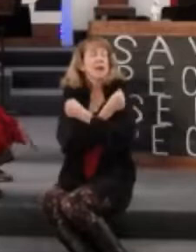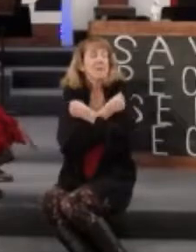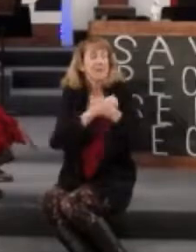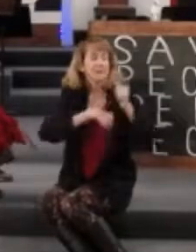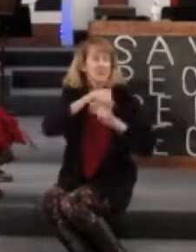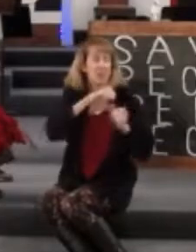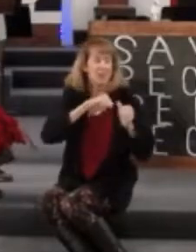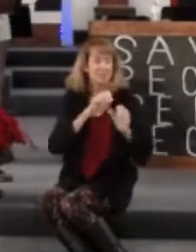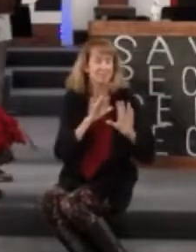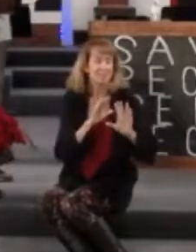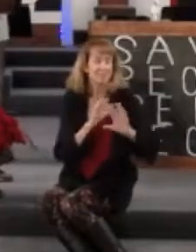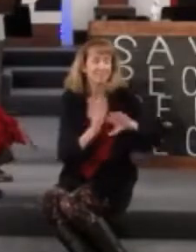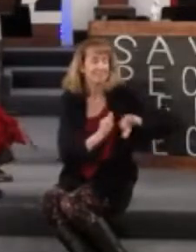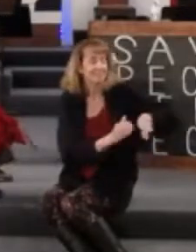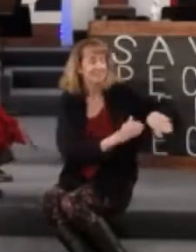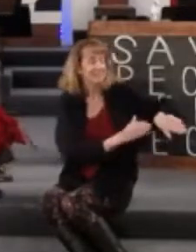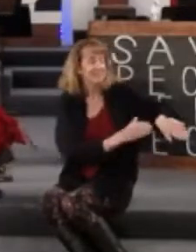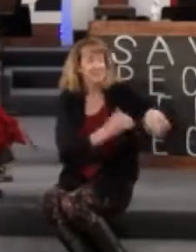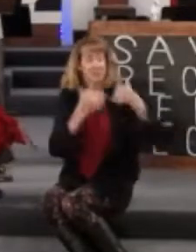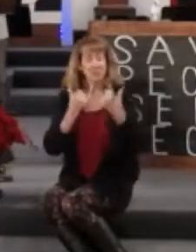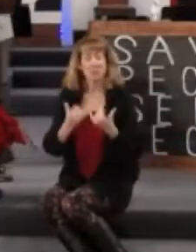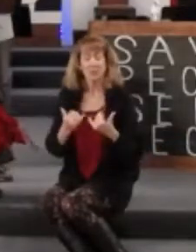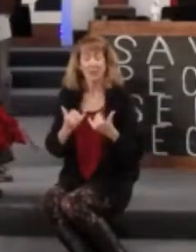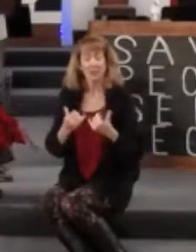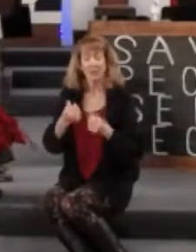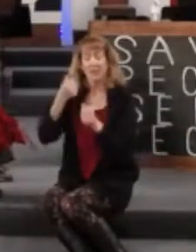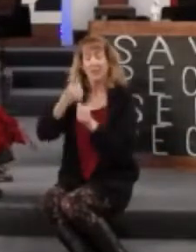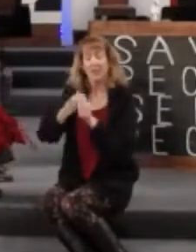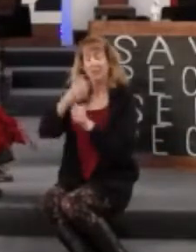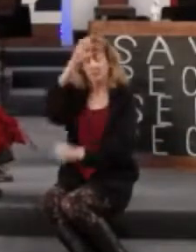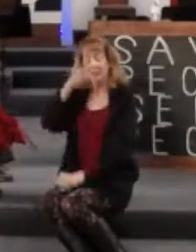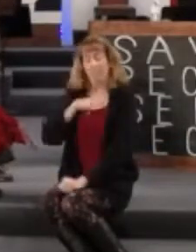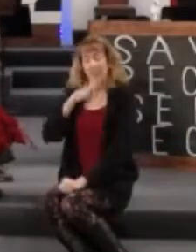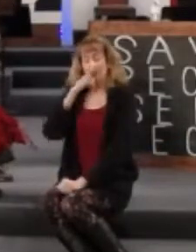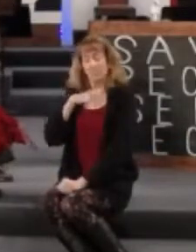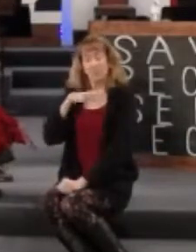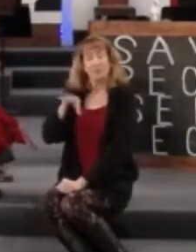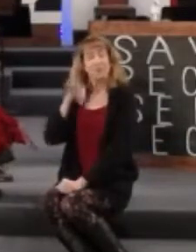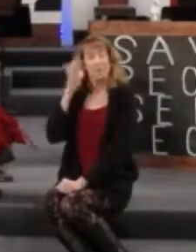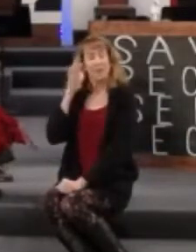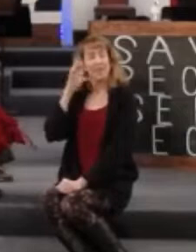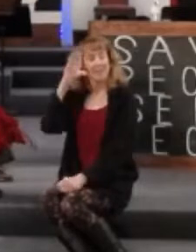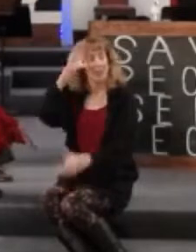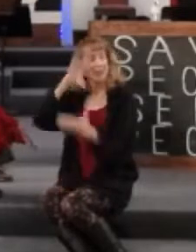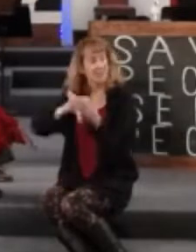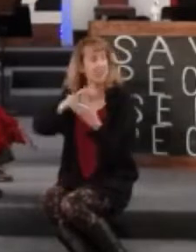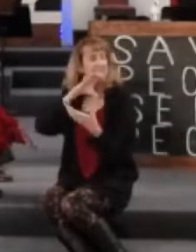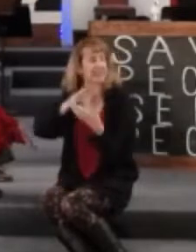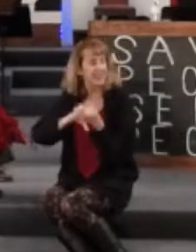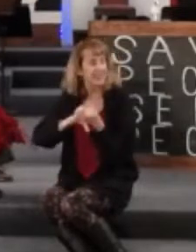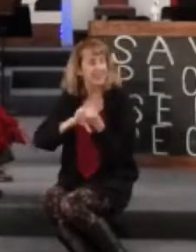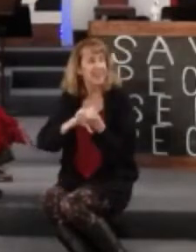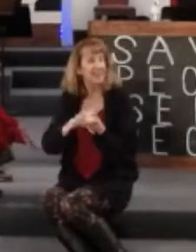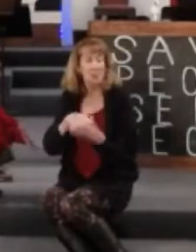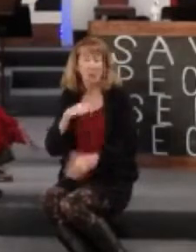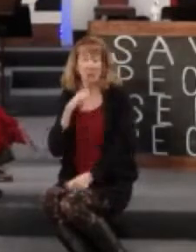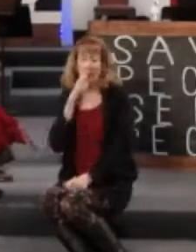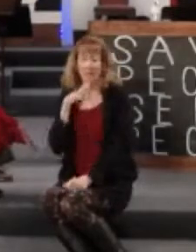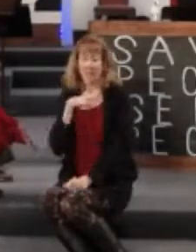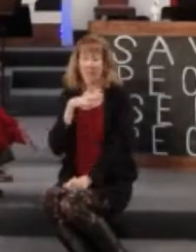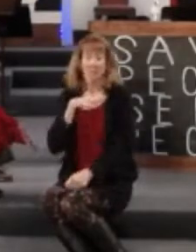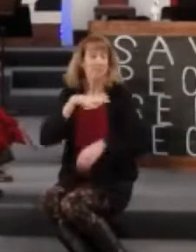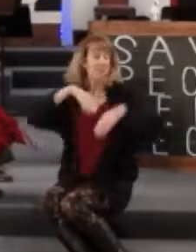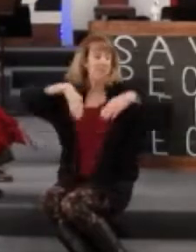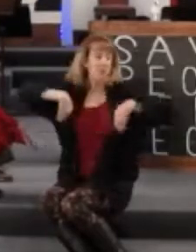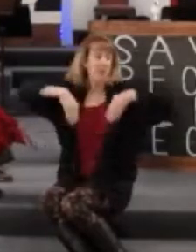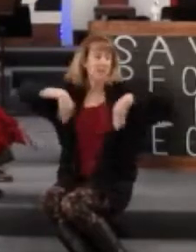Today, each man picks his wife. Each woman picks her husband. And so ladies, if you're not married yet,